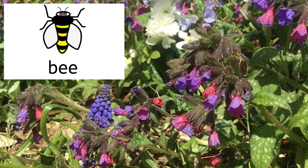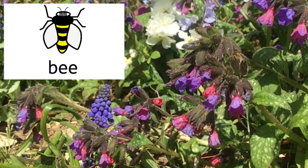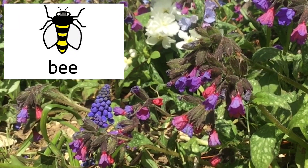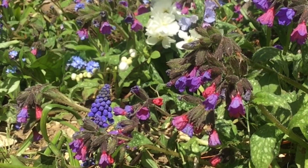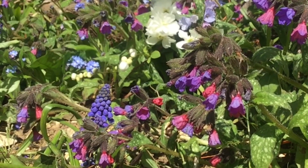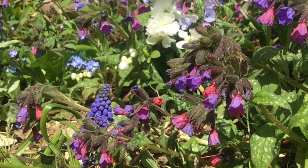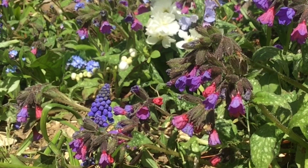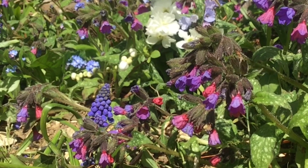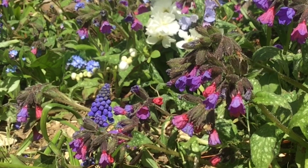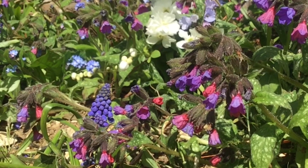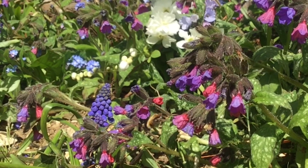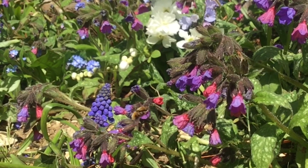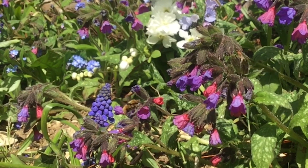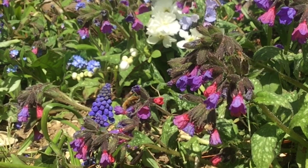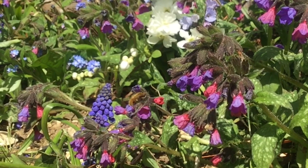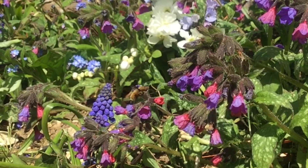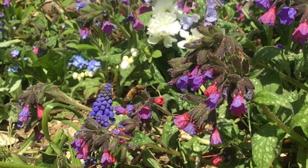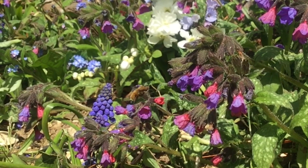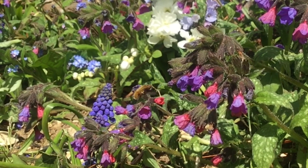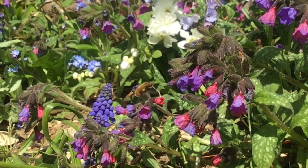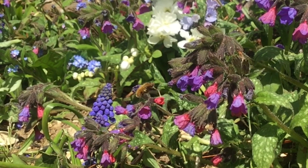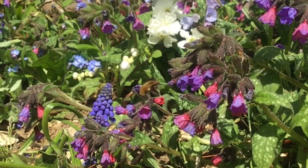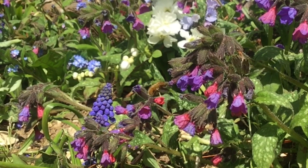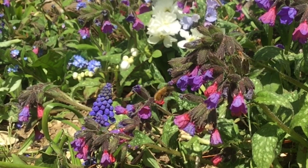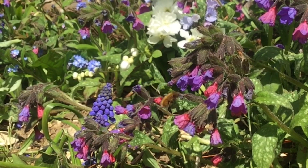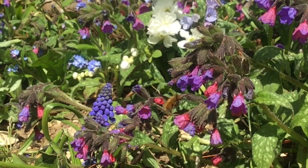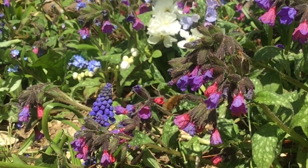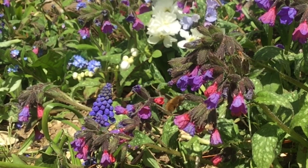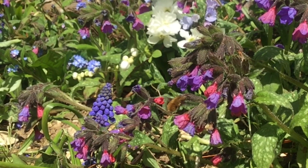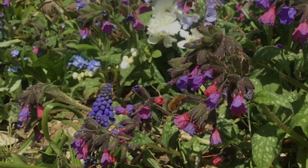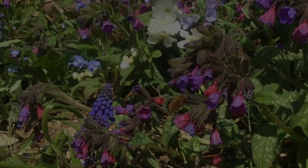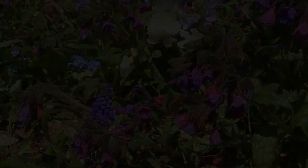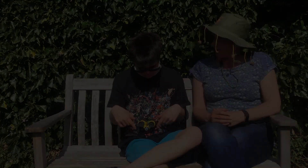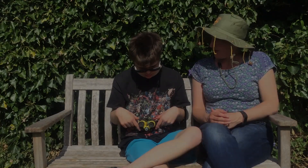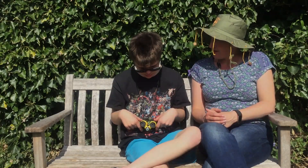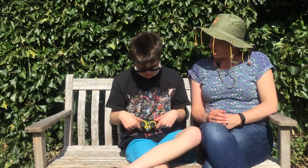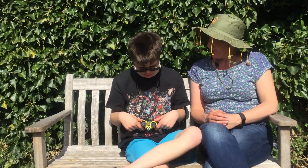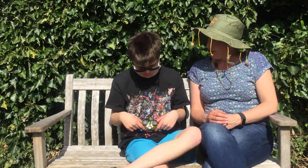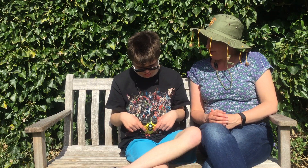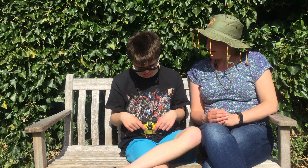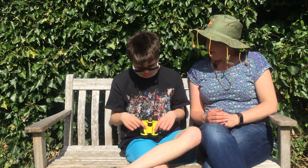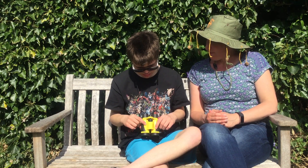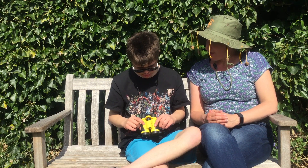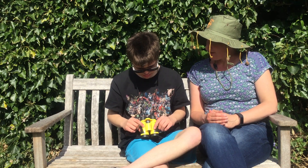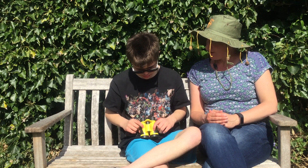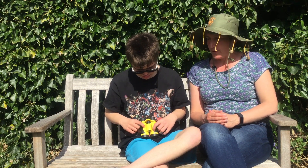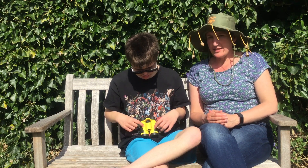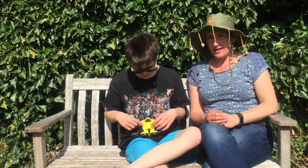Don't forget. What? Butterflies. Lots of butterflies. They're very pretty. We've heard lots of birds tweeting in